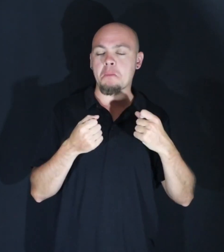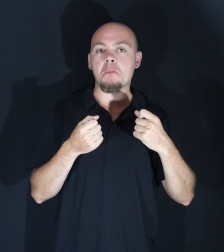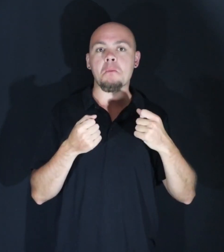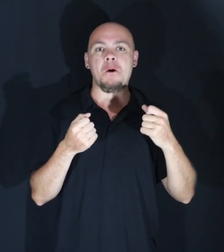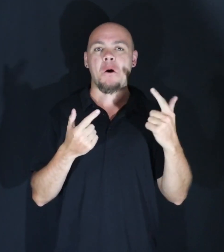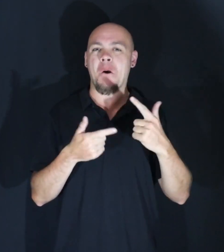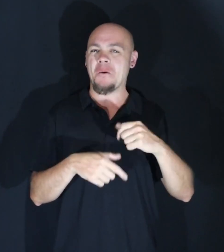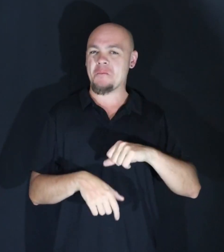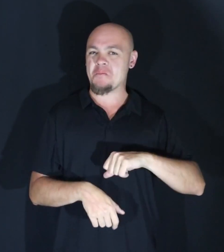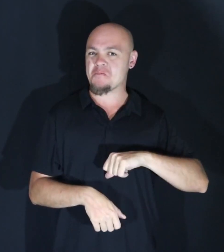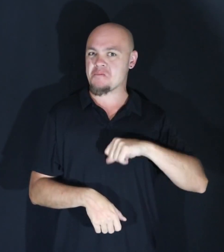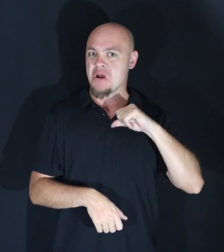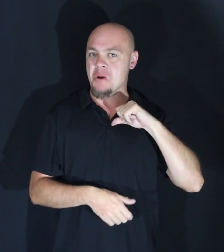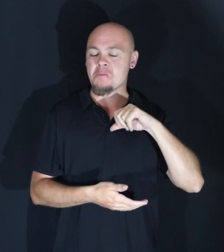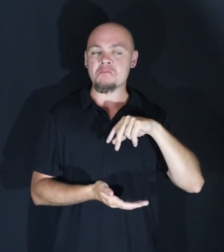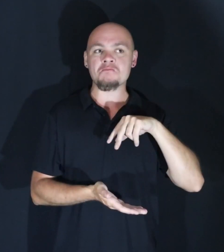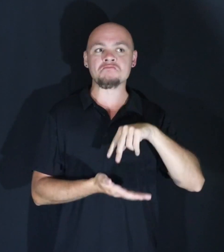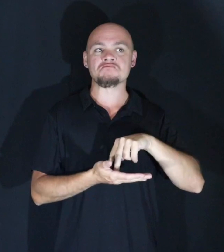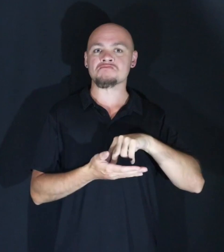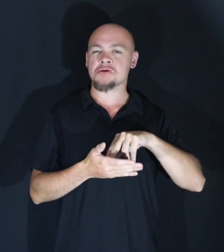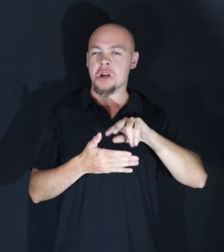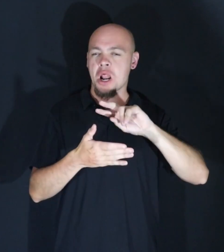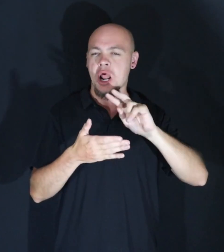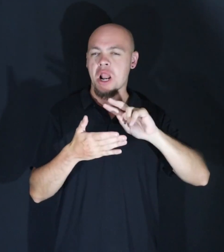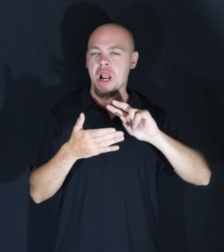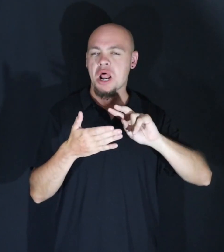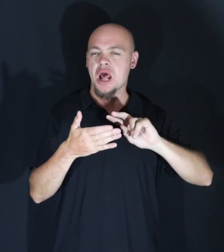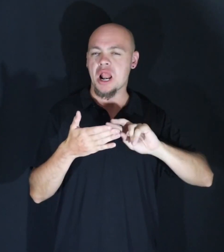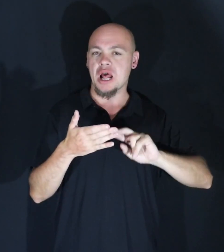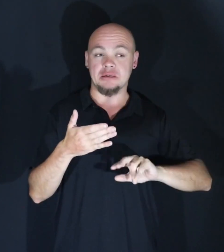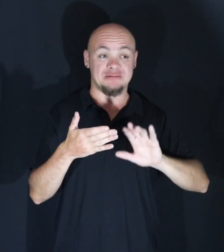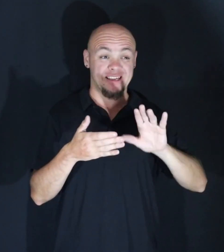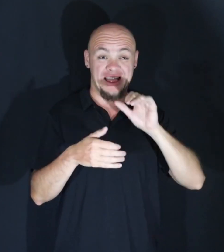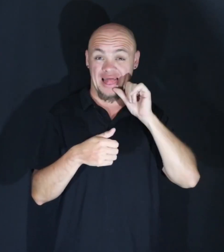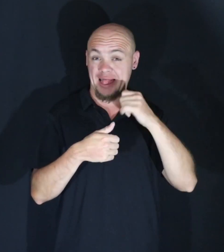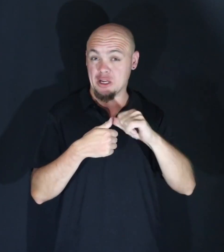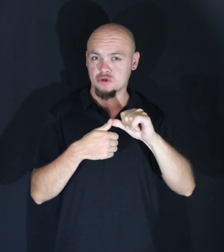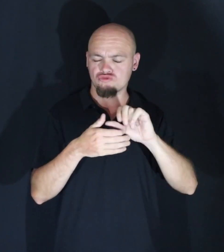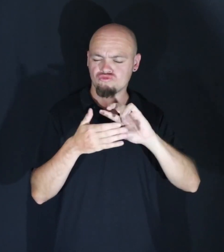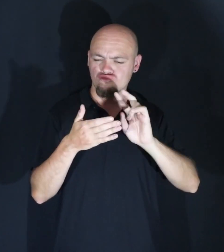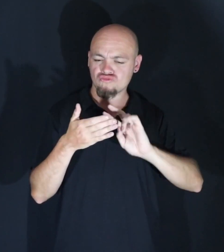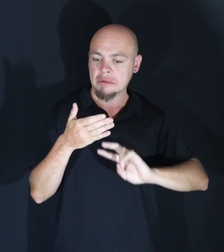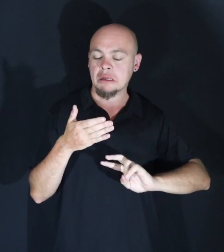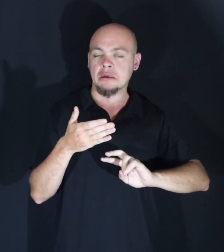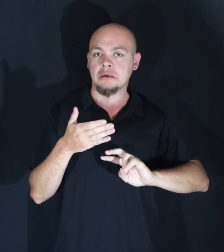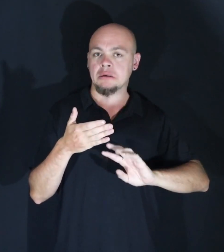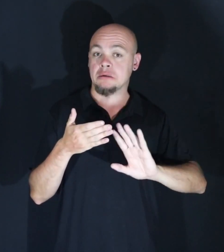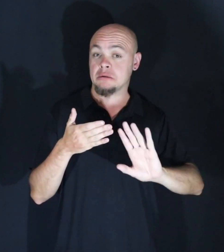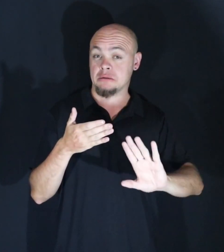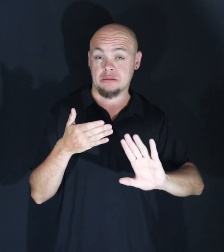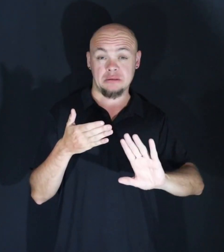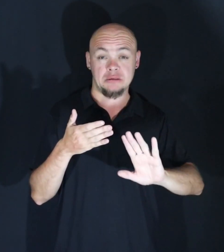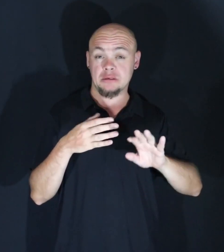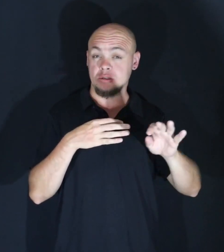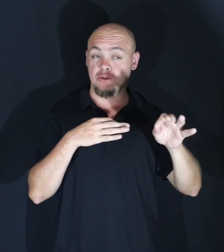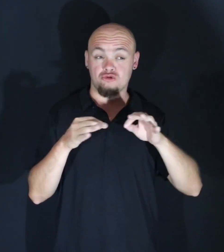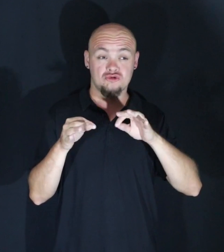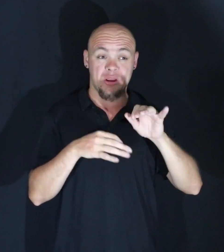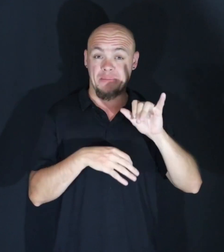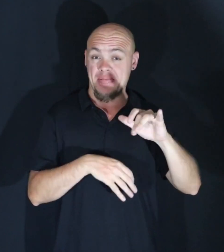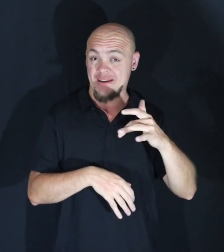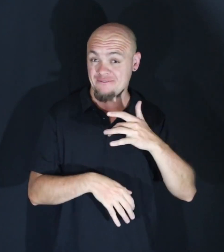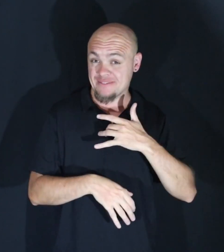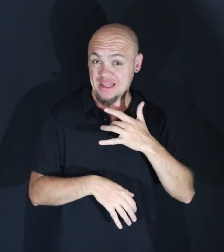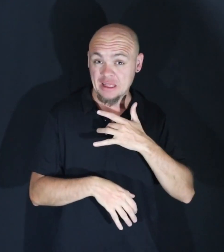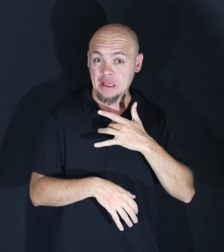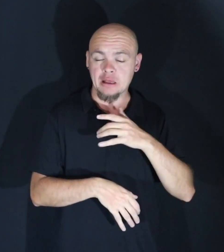very proud, stood up and read these letters out loud. And I can't describe the feeling and